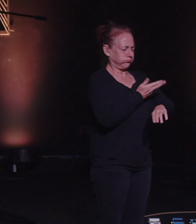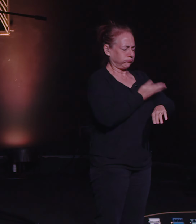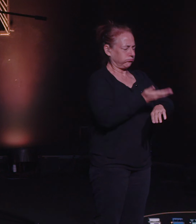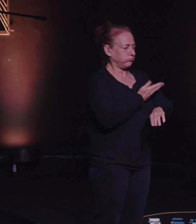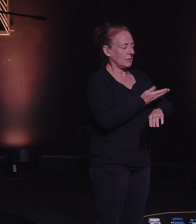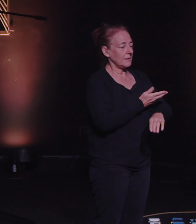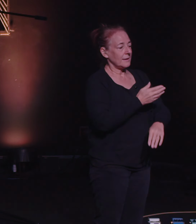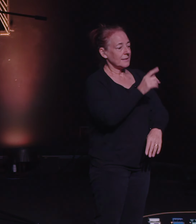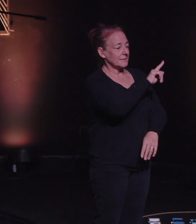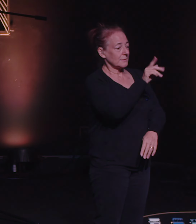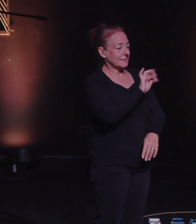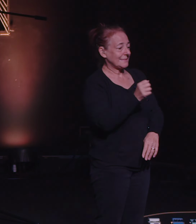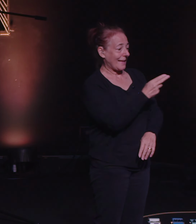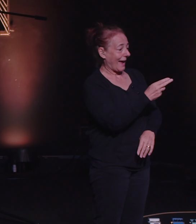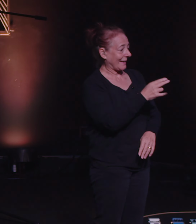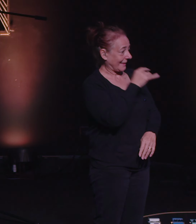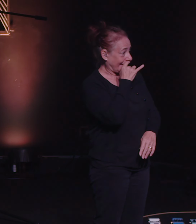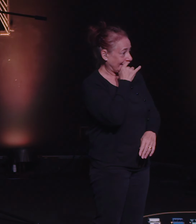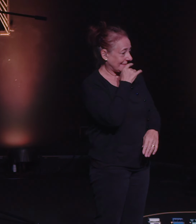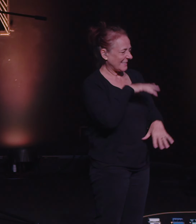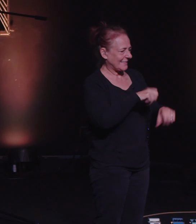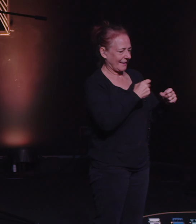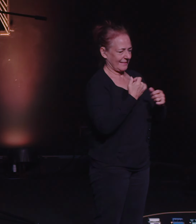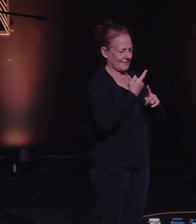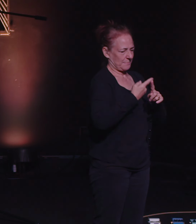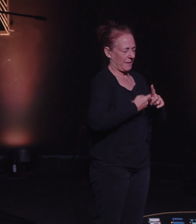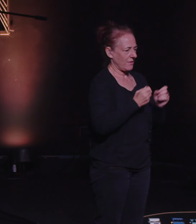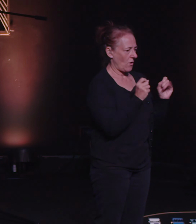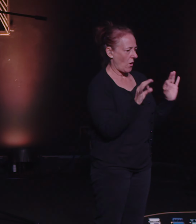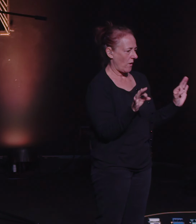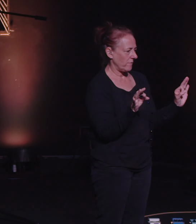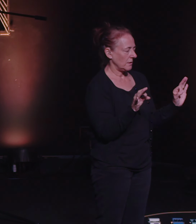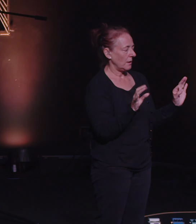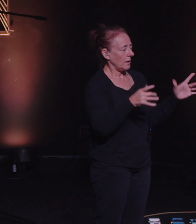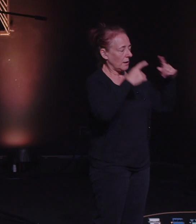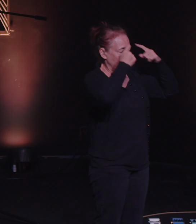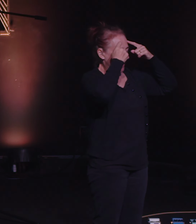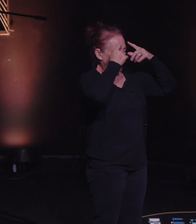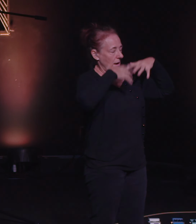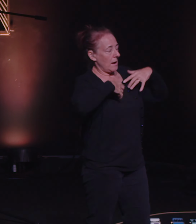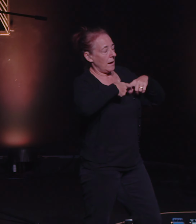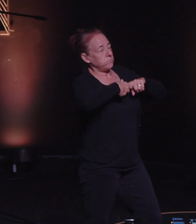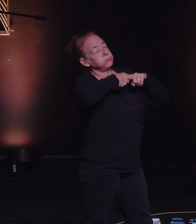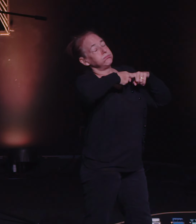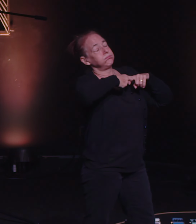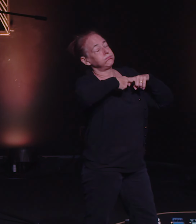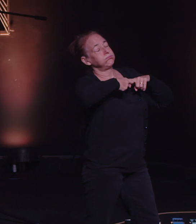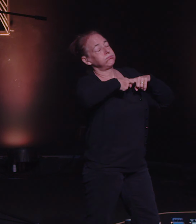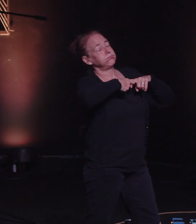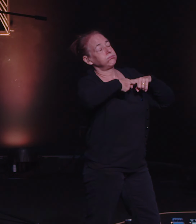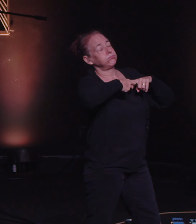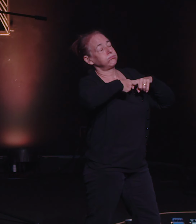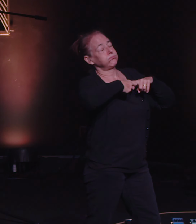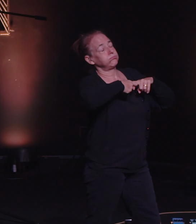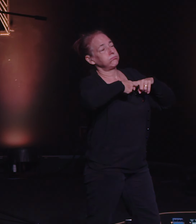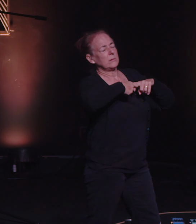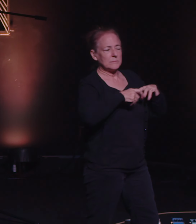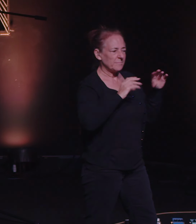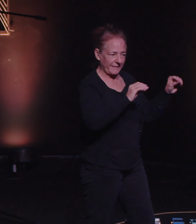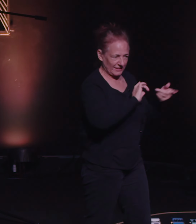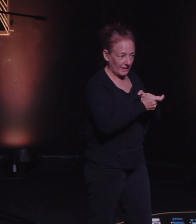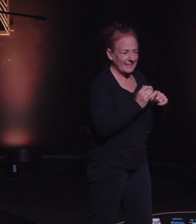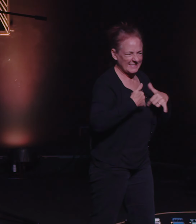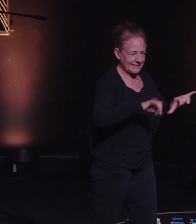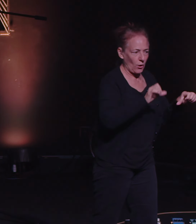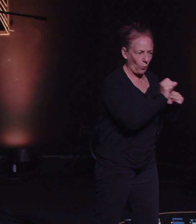interim pastor, kids pastor Zach, has taken the last month off. This was just, he just needed a new season, a break, nothing changing with